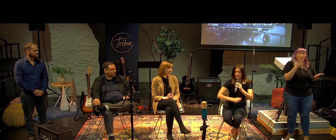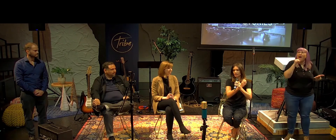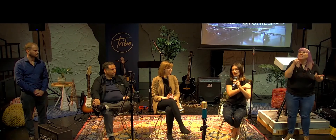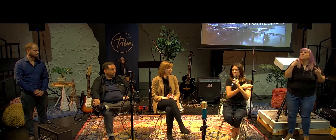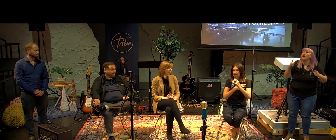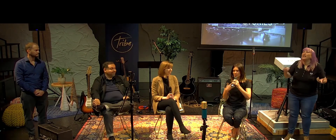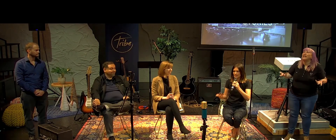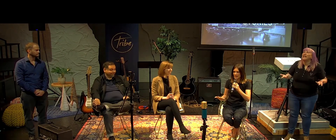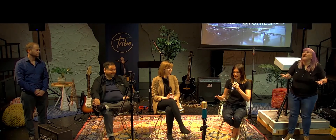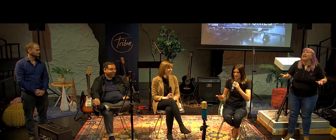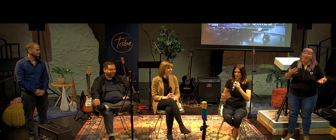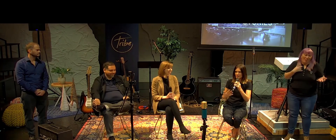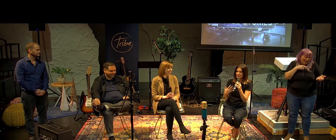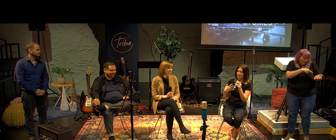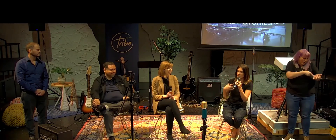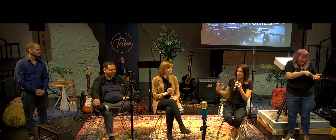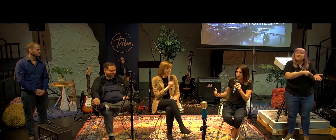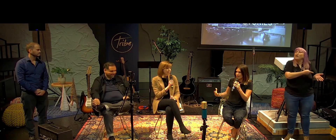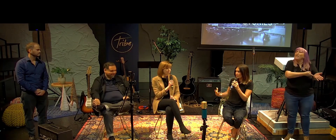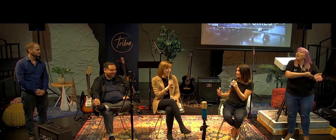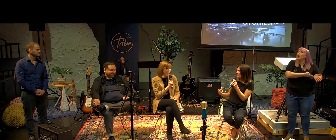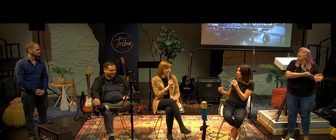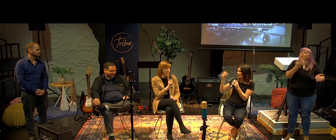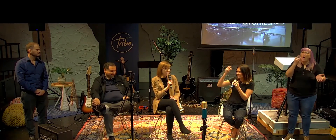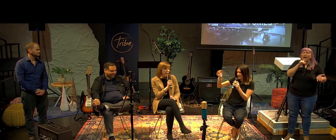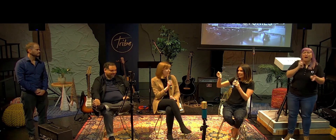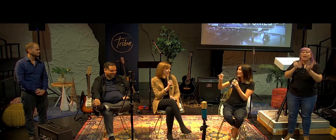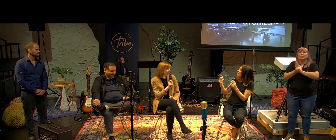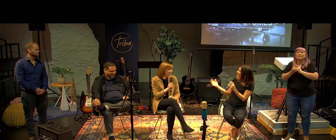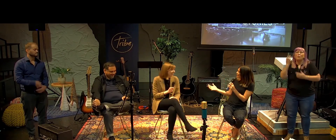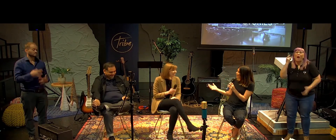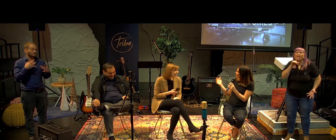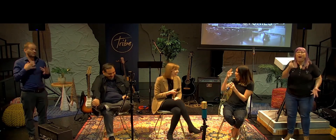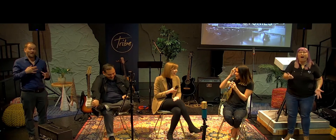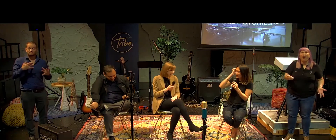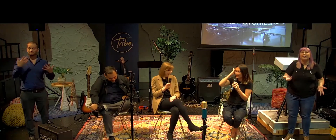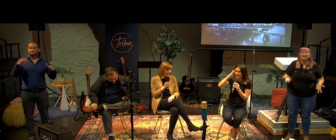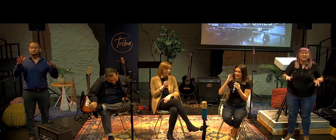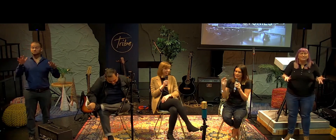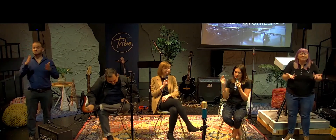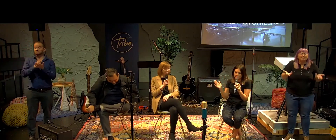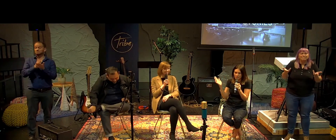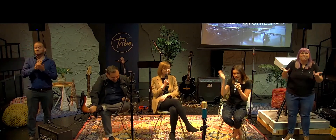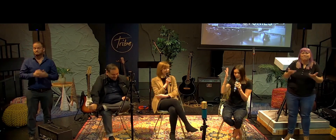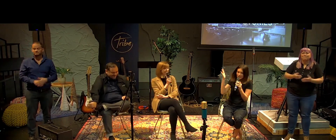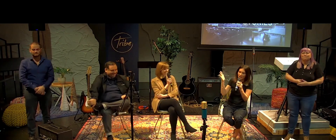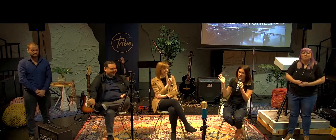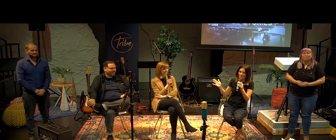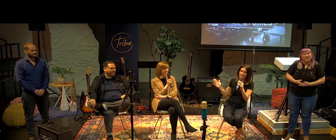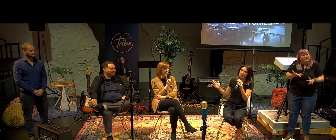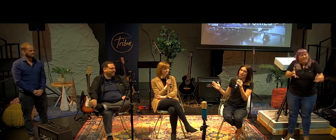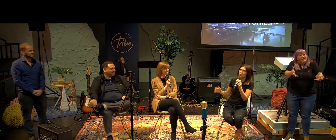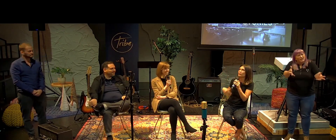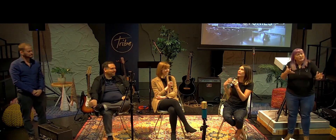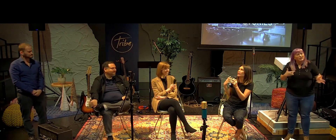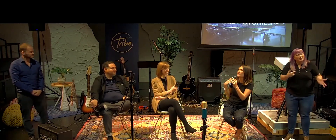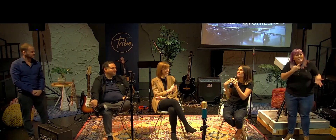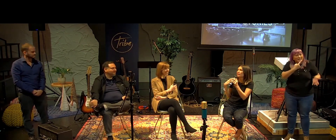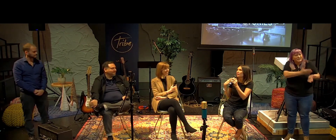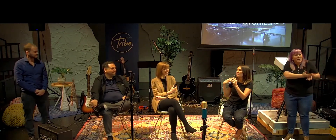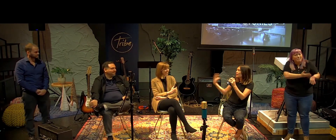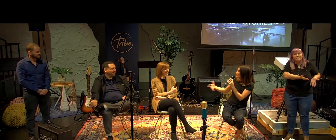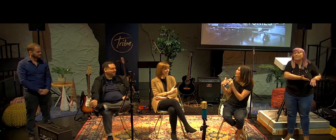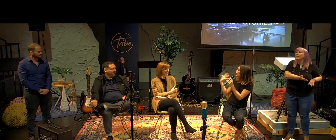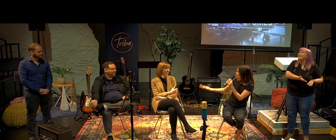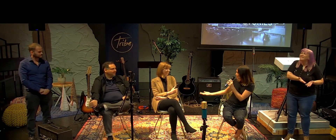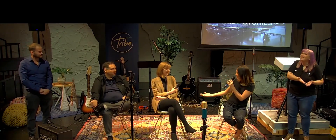Like, that's what it says. Like, why am I not depressed? Transforming? Stop like, it. Yeah, right? Like, knock it off. It said stop. But